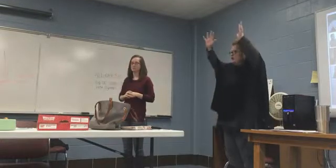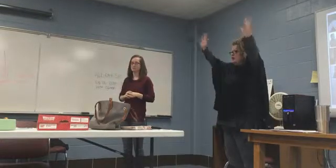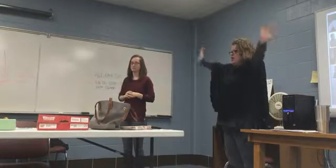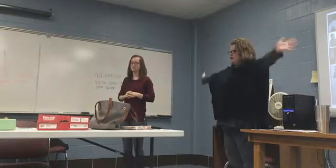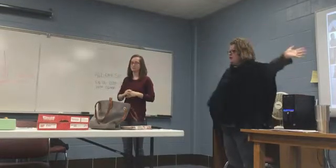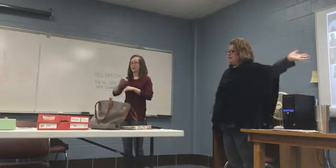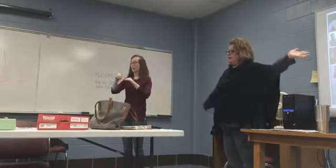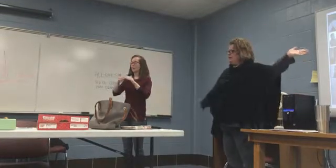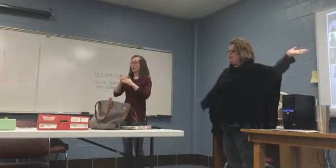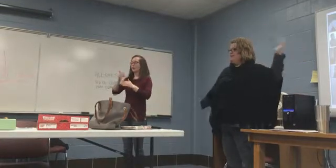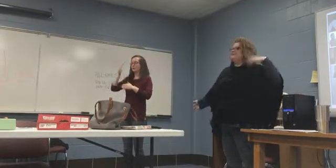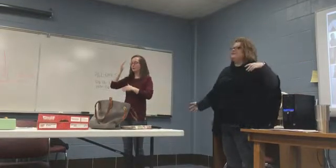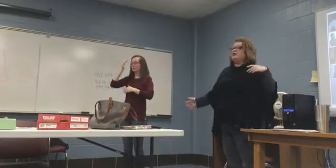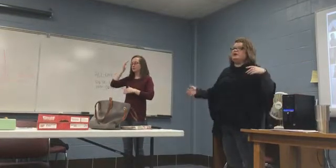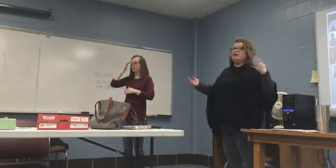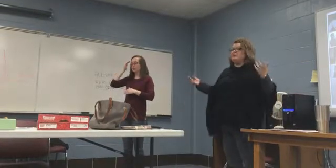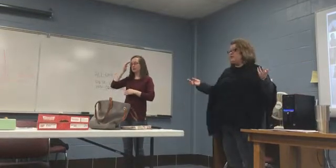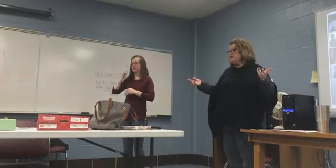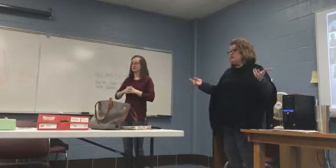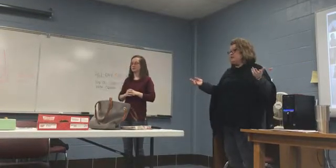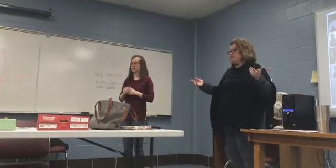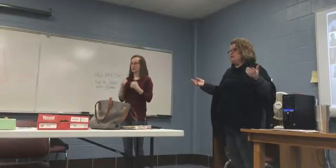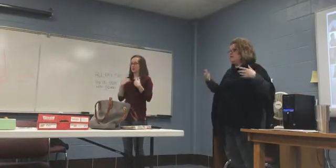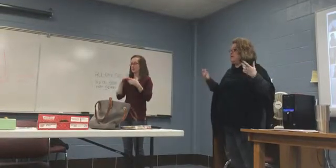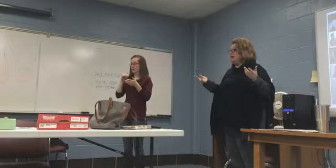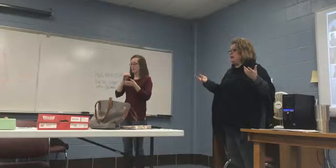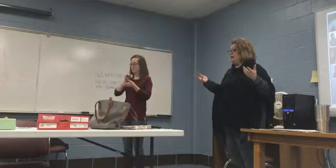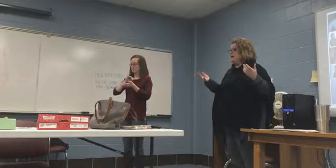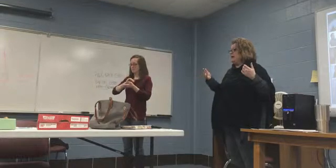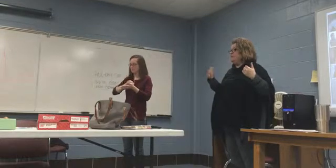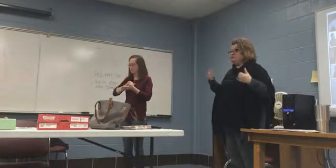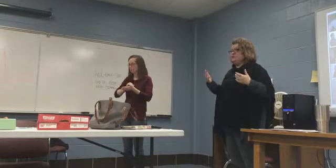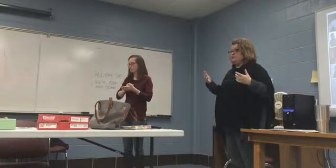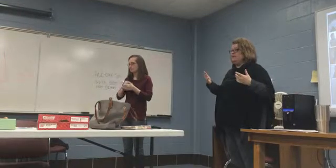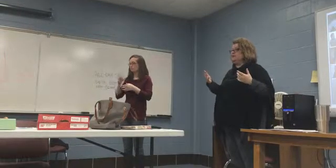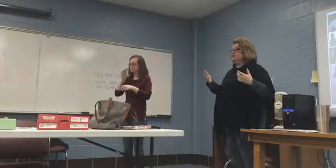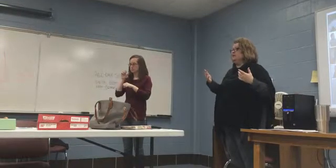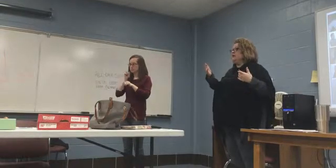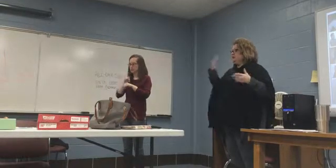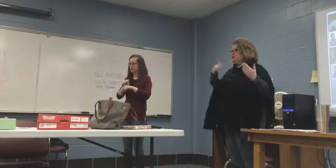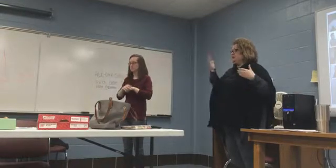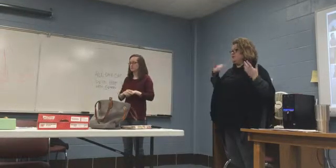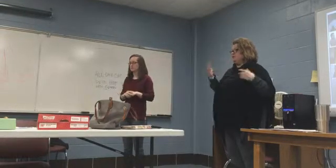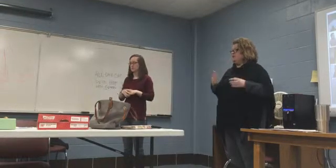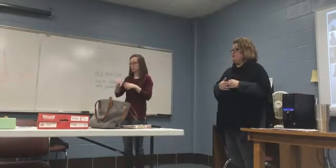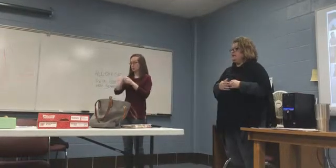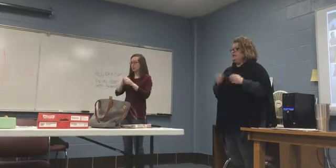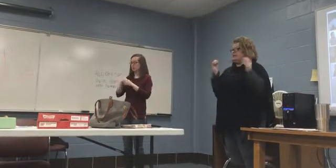all-knowing. So, if you have a medical assignment or something that might include that, before you go in, I would make sure I brushed